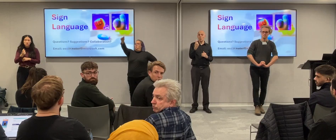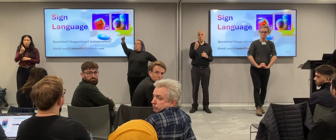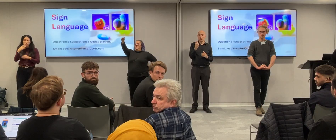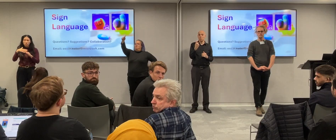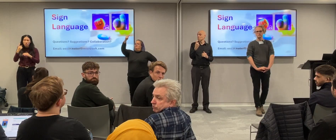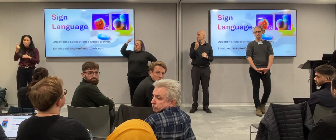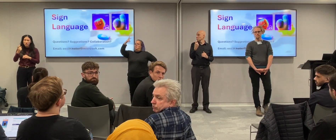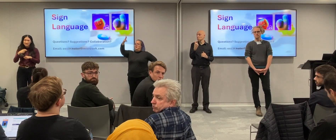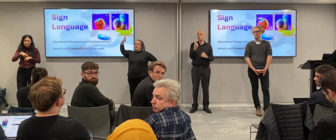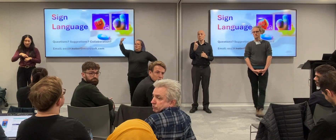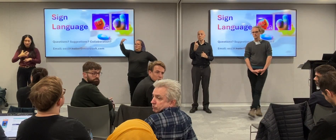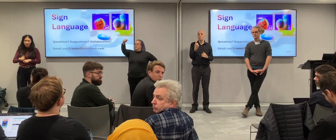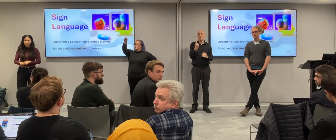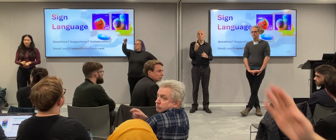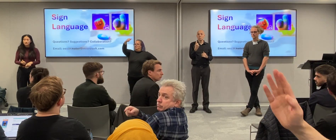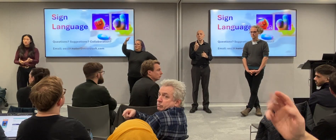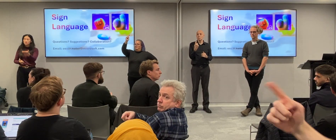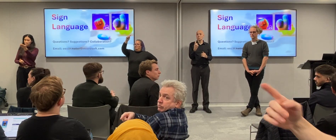Yeah.